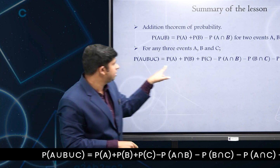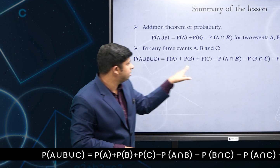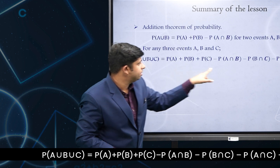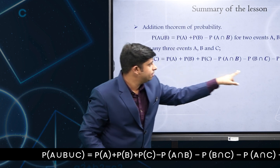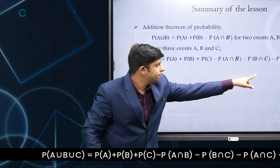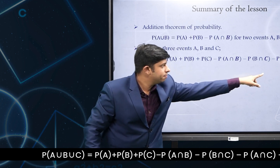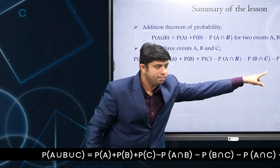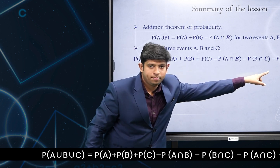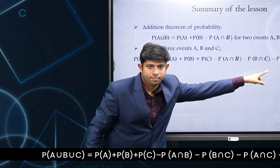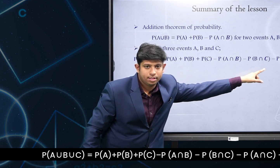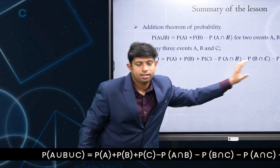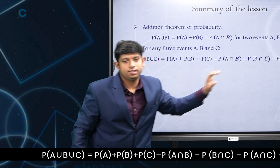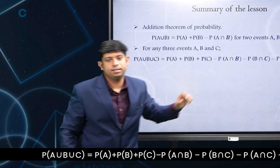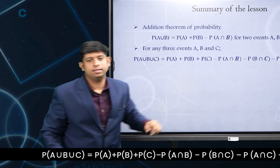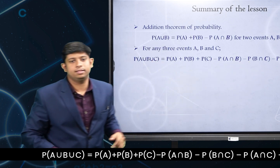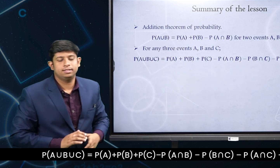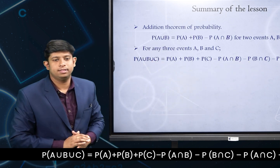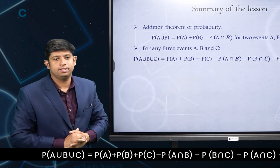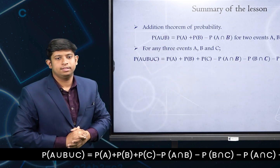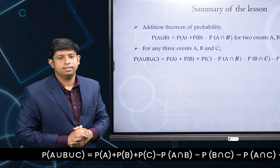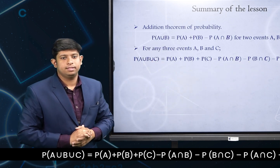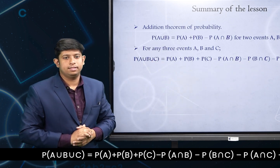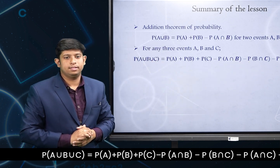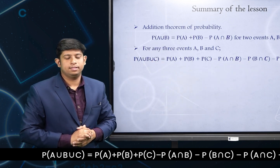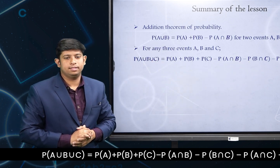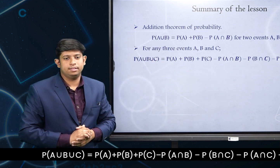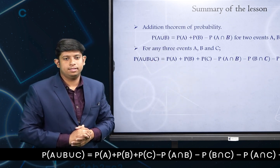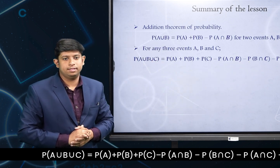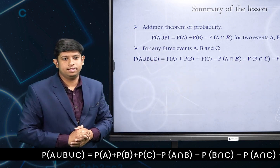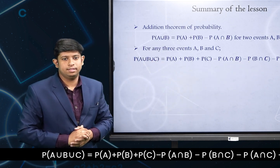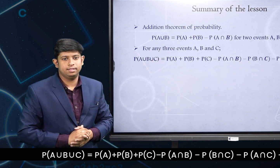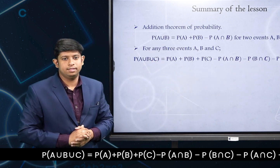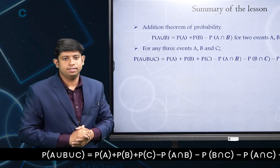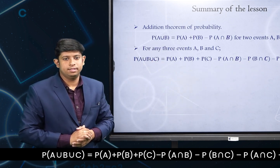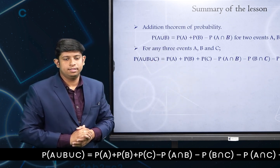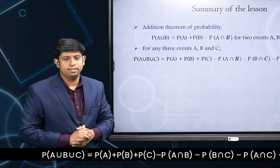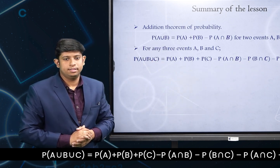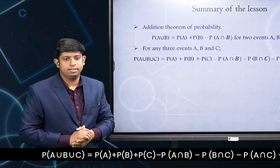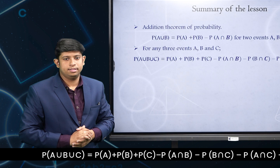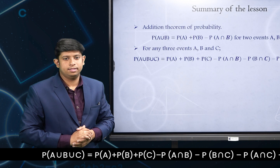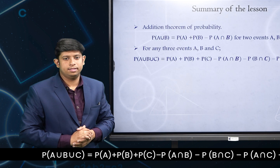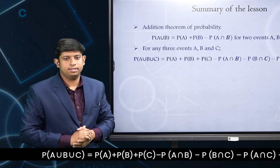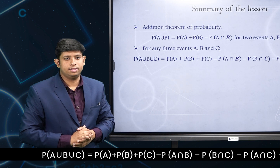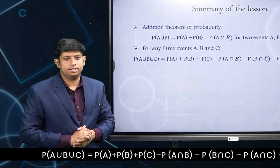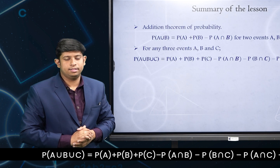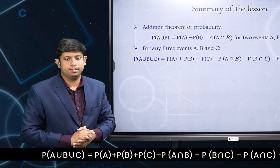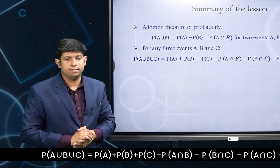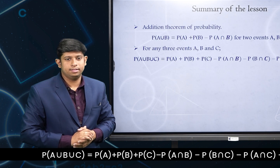A plus P of B plus P of C minus P of A intersection B minus P of B intersection C minus P